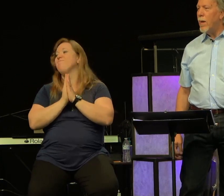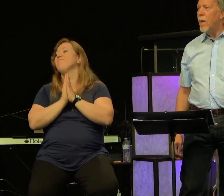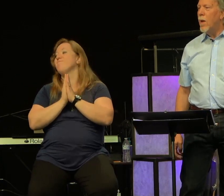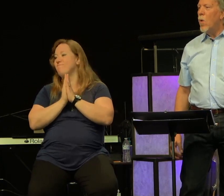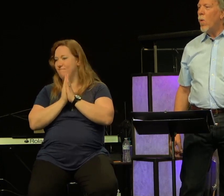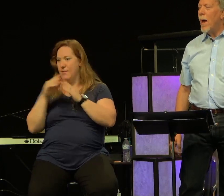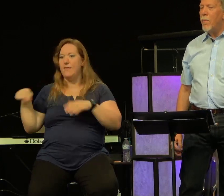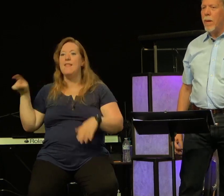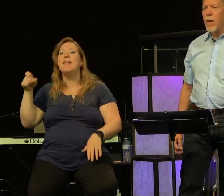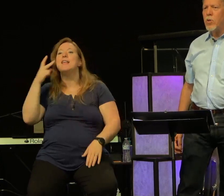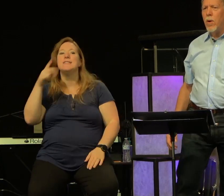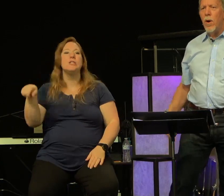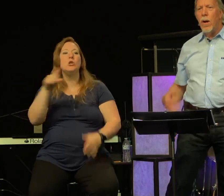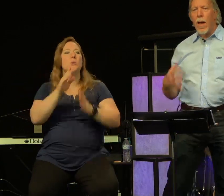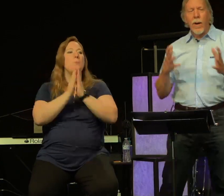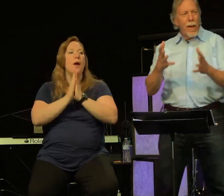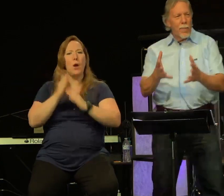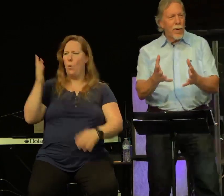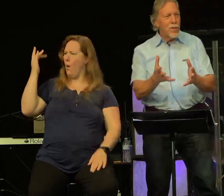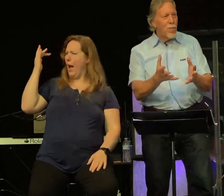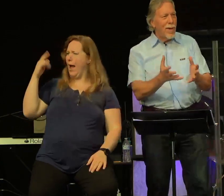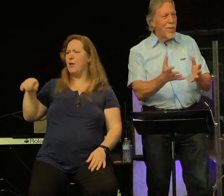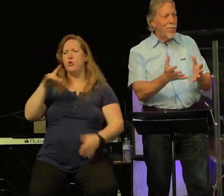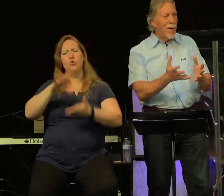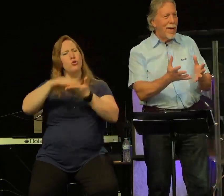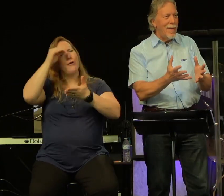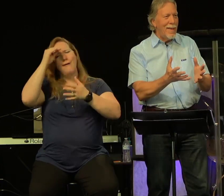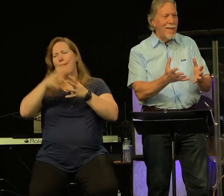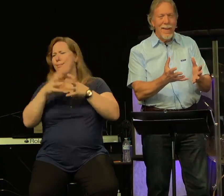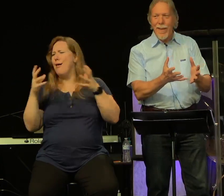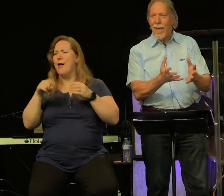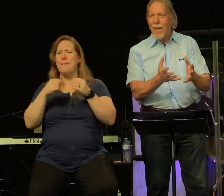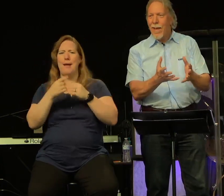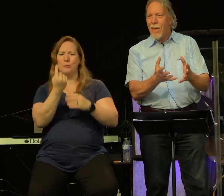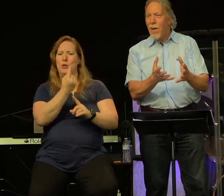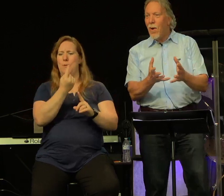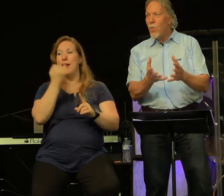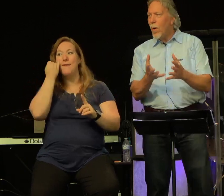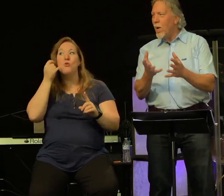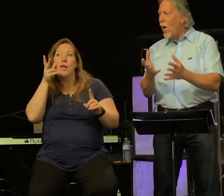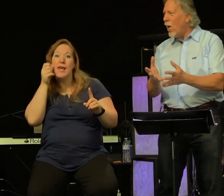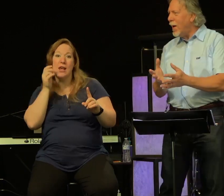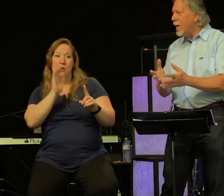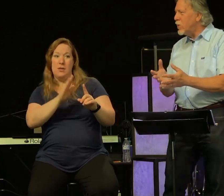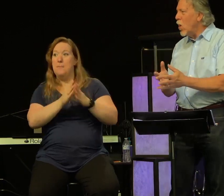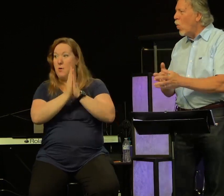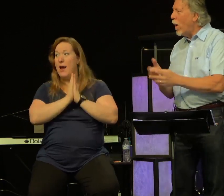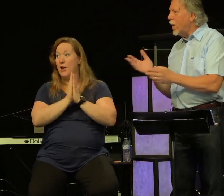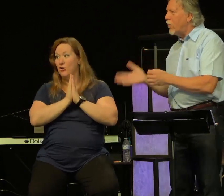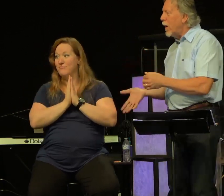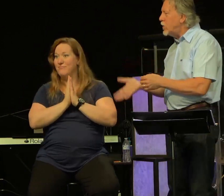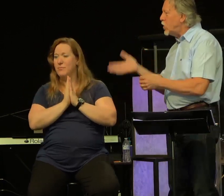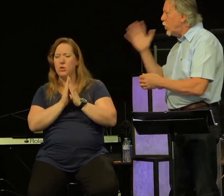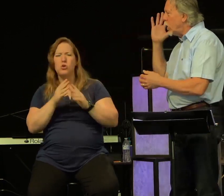pray. Why? Because you learn a lot about a person when you hear them pray. Yeah. You learn where their heart is, what their relationship with God